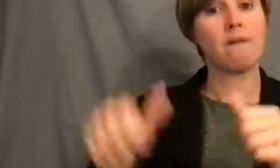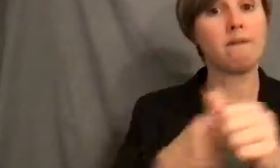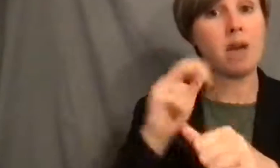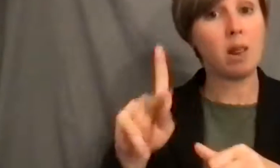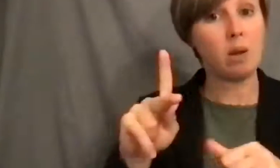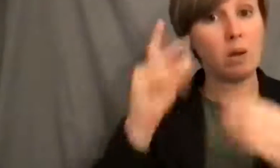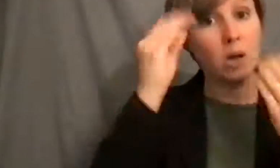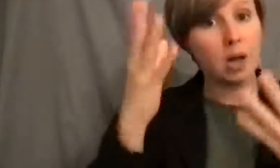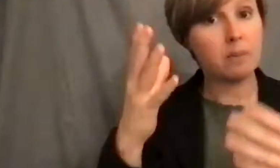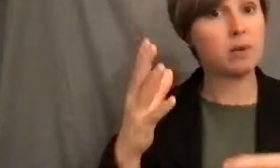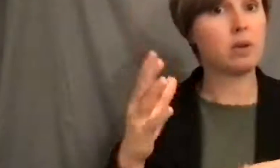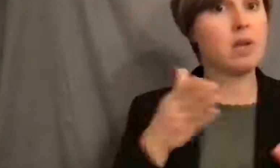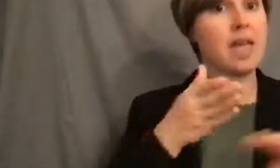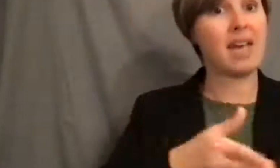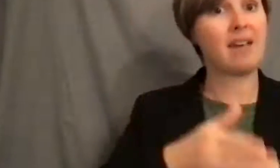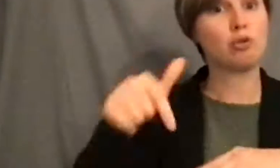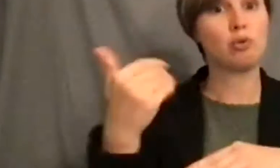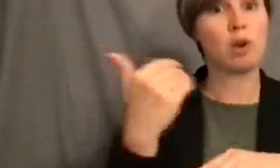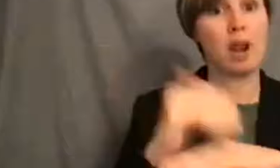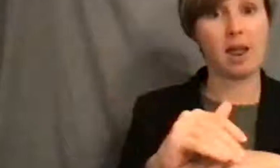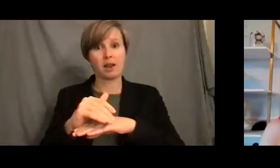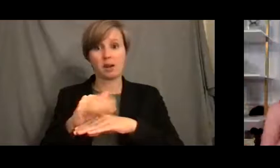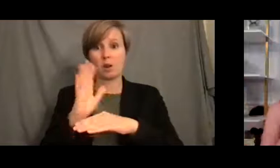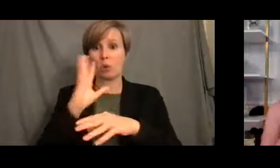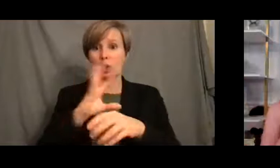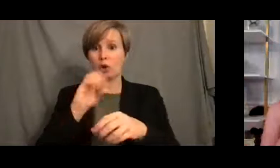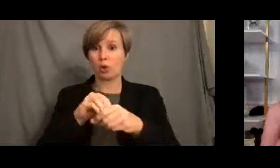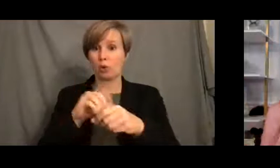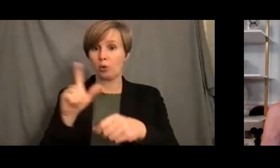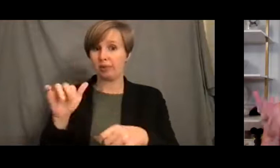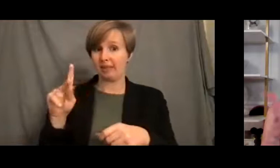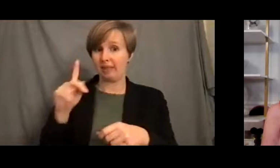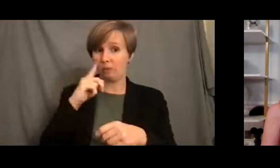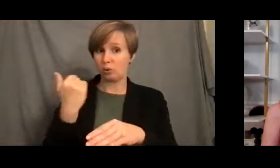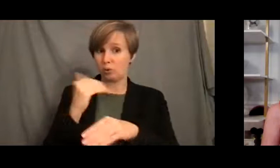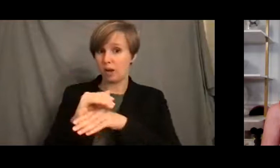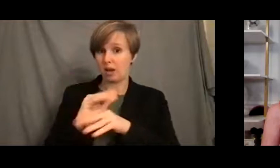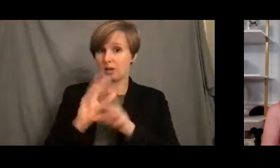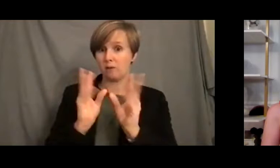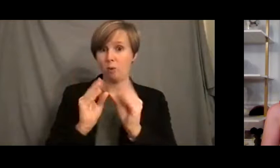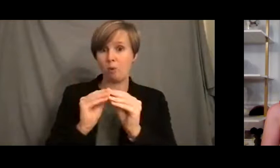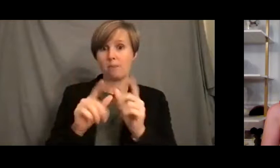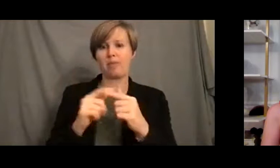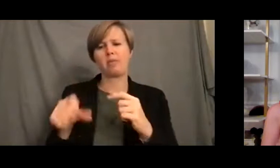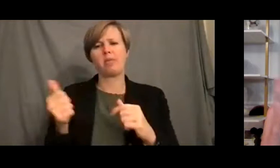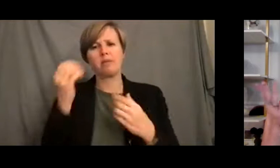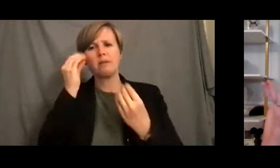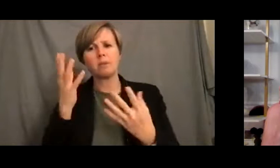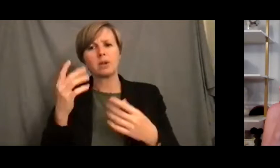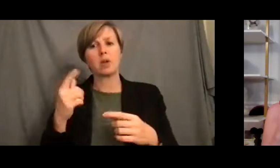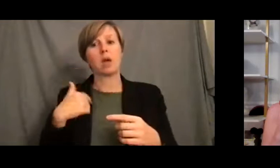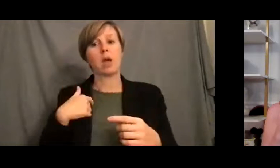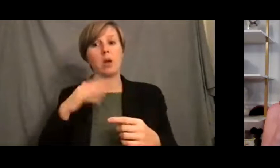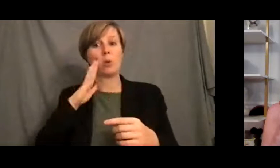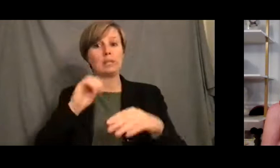folks after this evening that will include the link to tonight's forum and some other information that was referenced. But one of the things I will